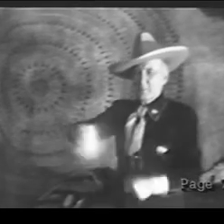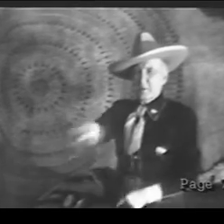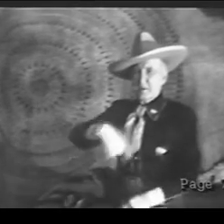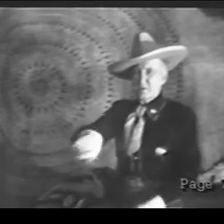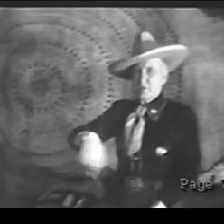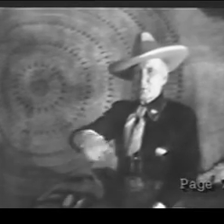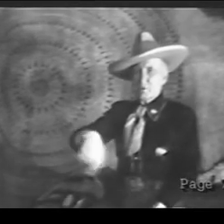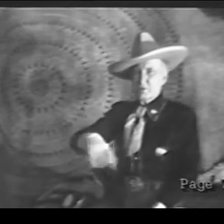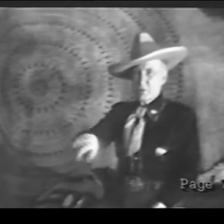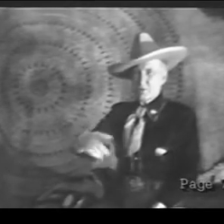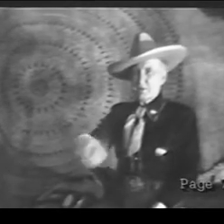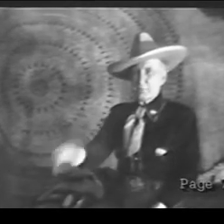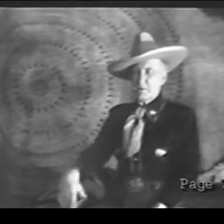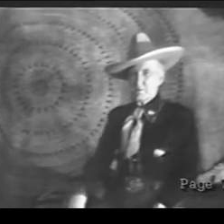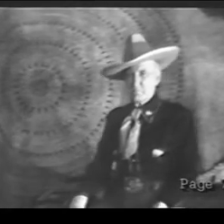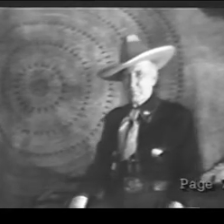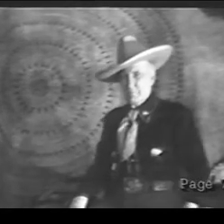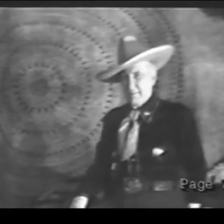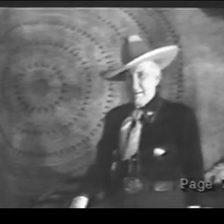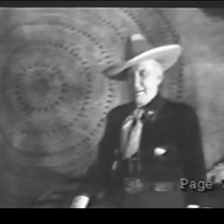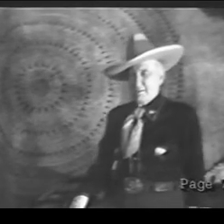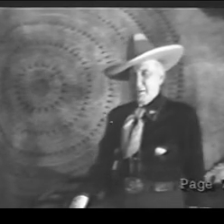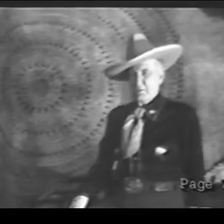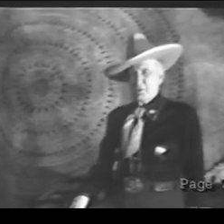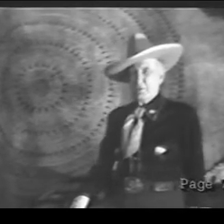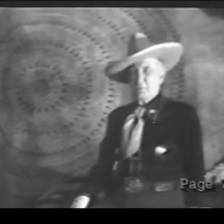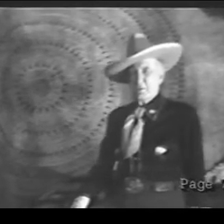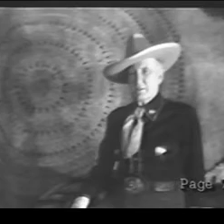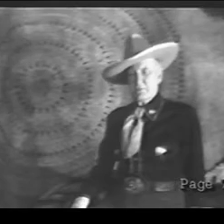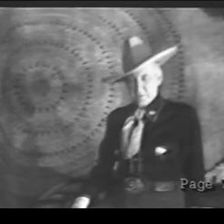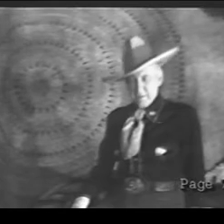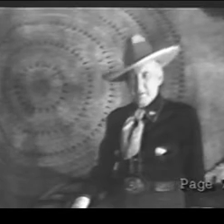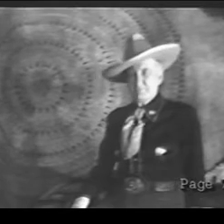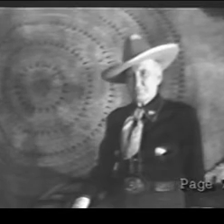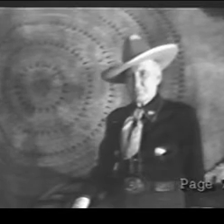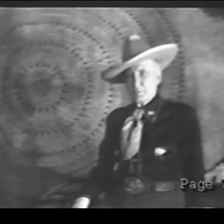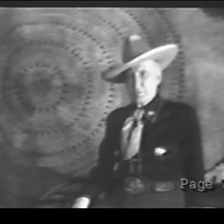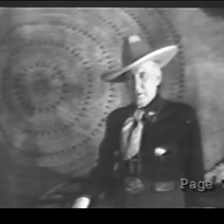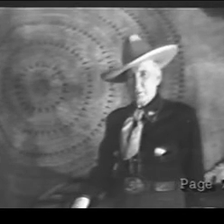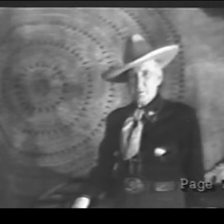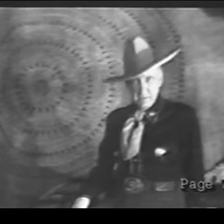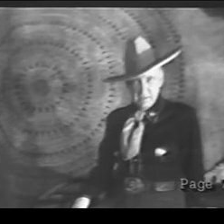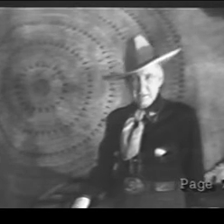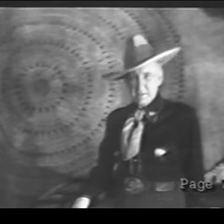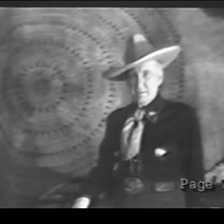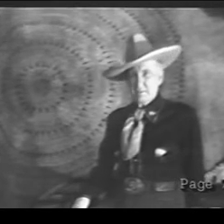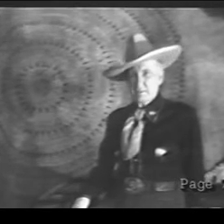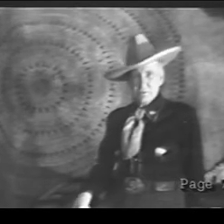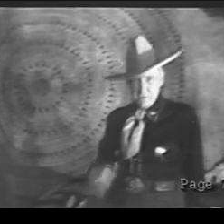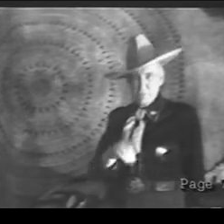of that circle where our show is going to take place. Well, I've sort of grinned to myself, and I say, yeah, all right, you want to tell the Indians that? Is that what you